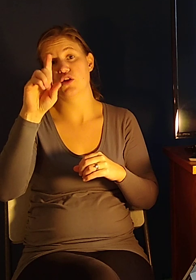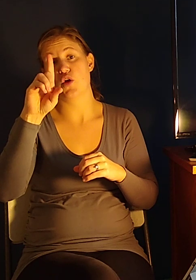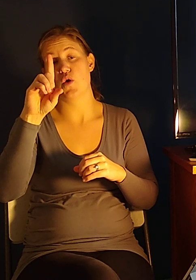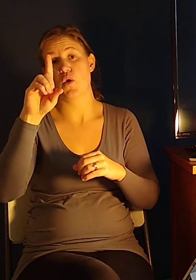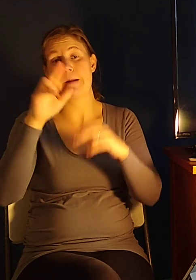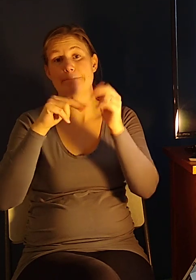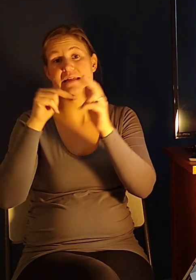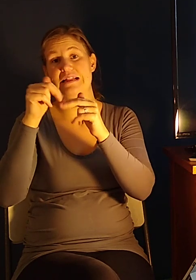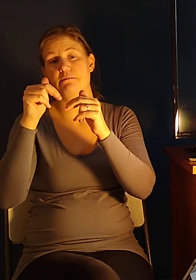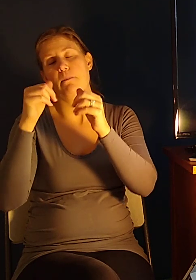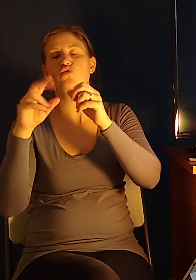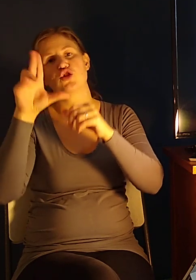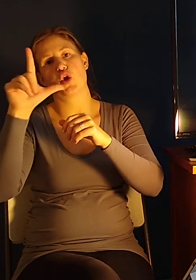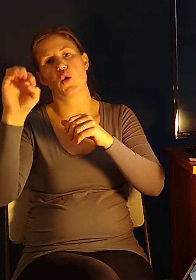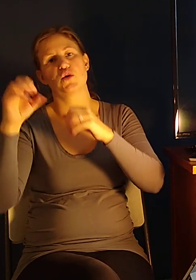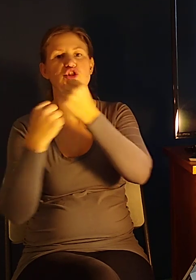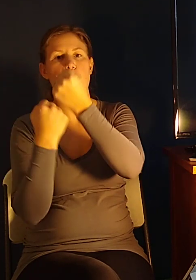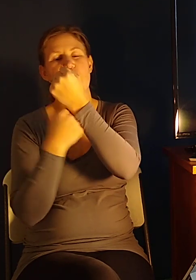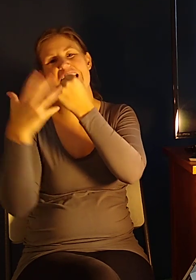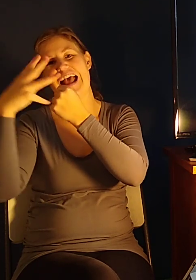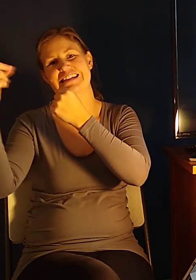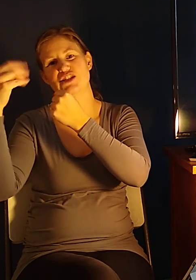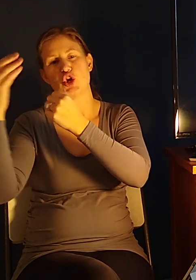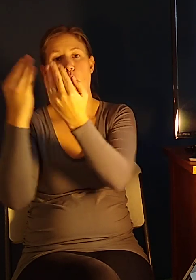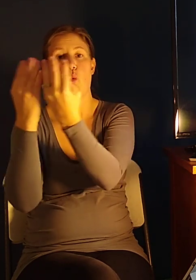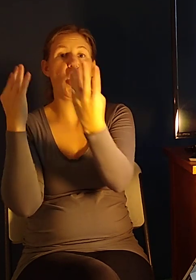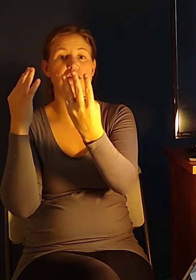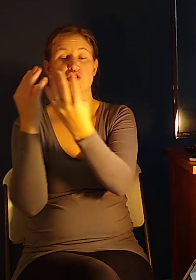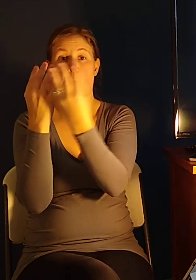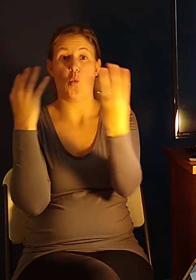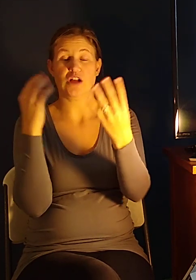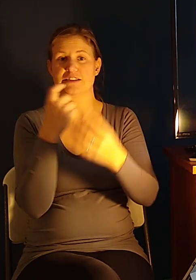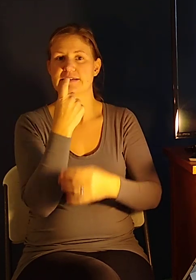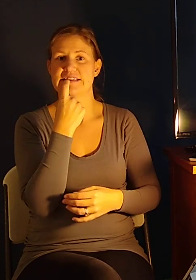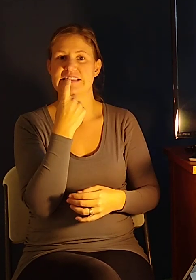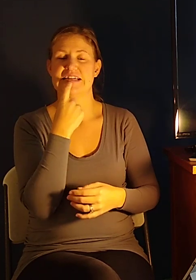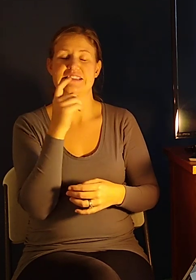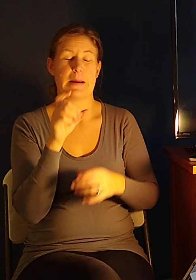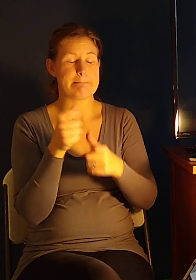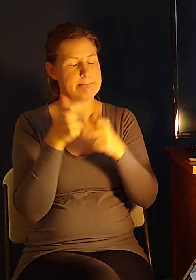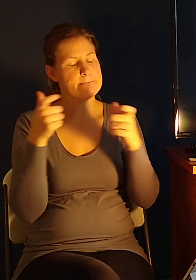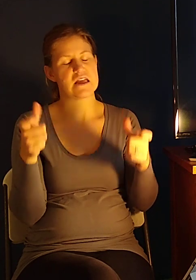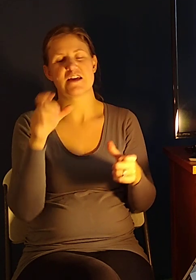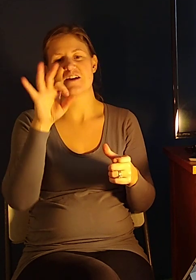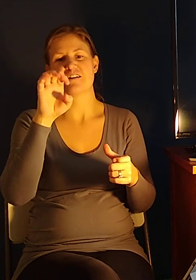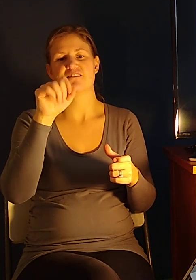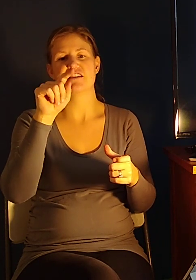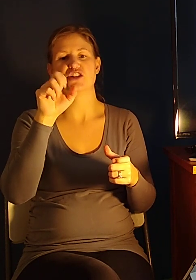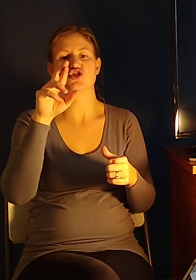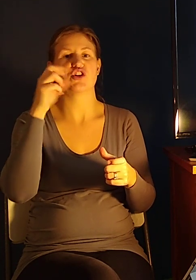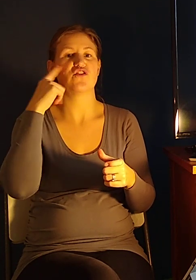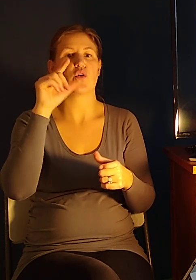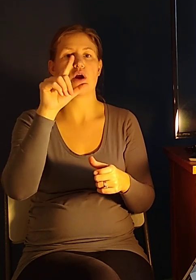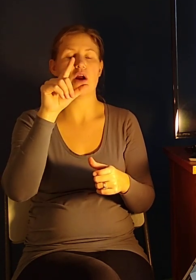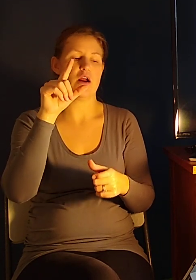exterior walls, that the walls are glass, and this is a major feature of Mies van der Rohe's skyscrapers.